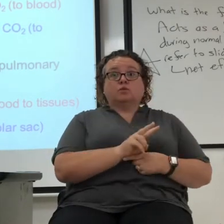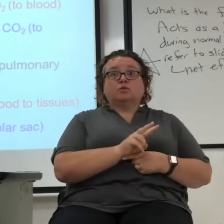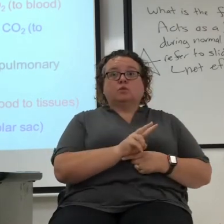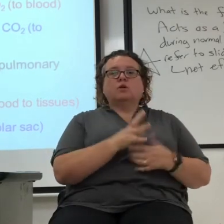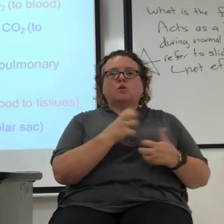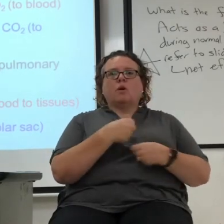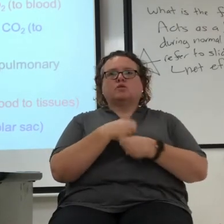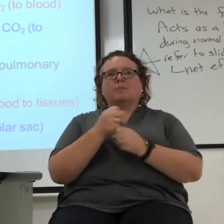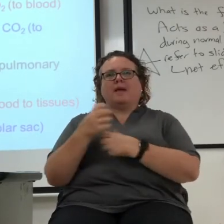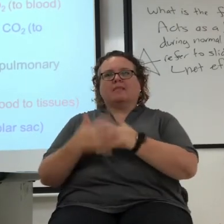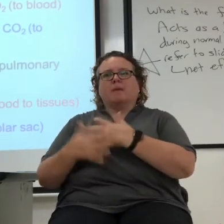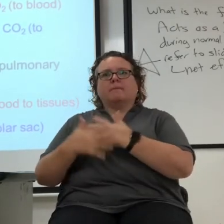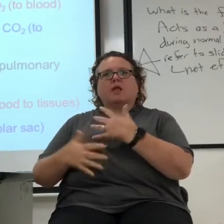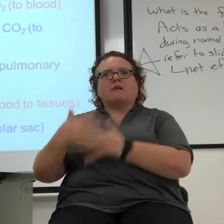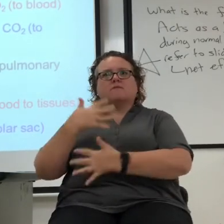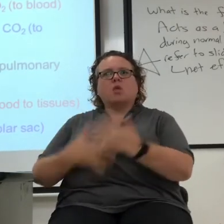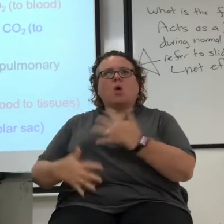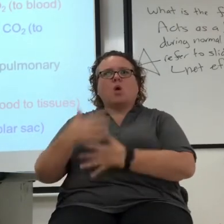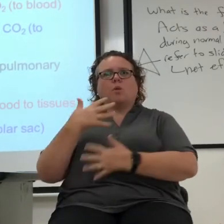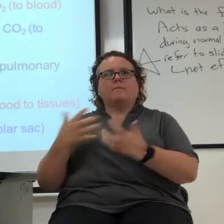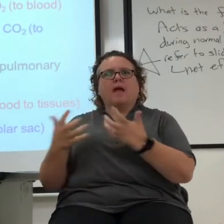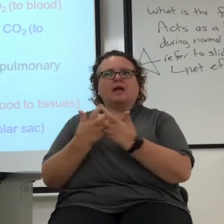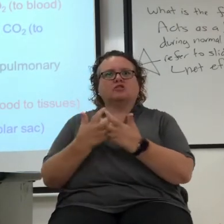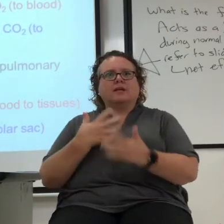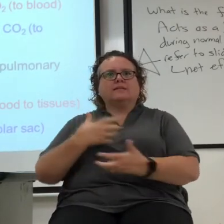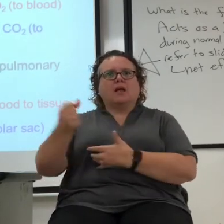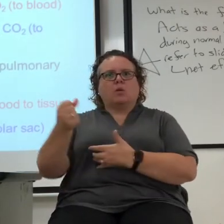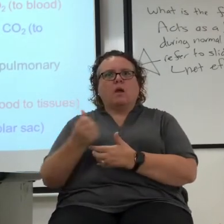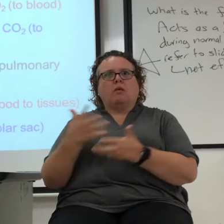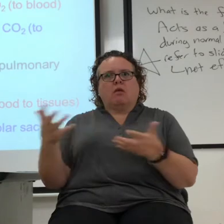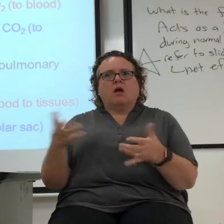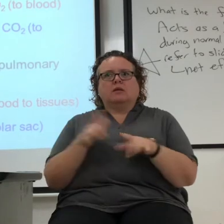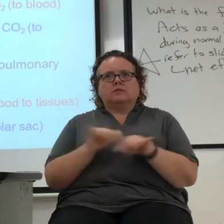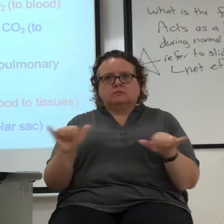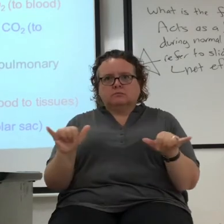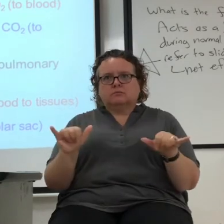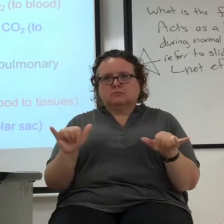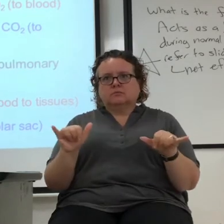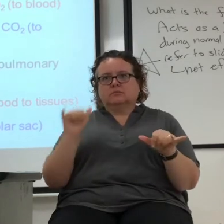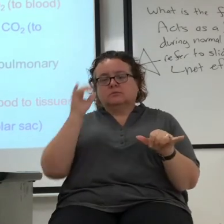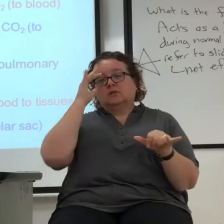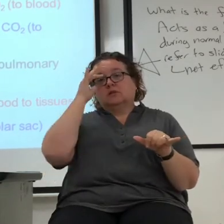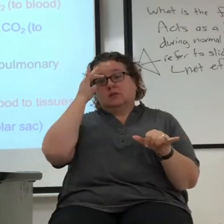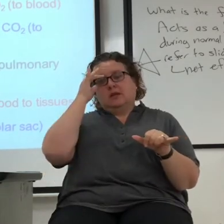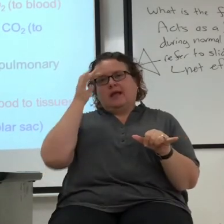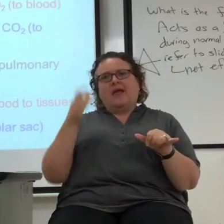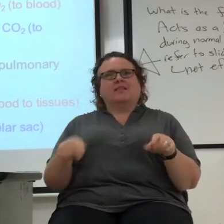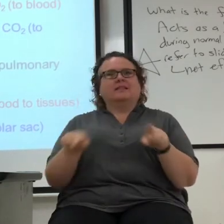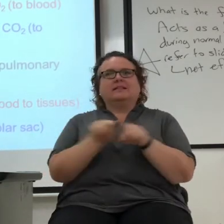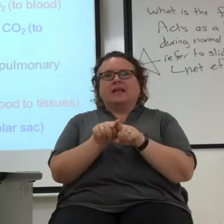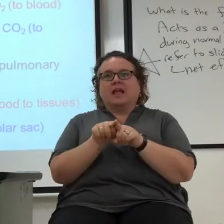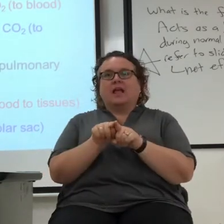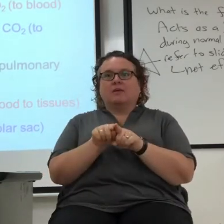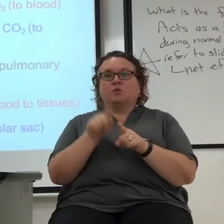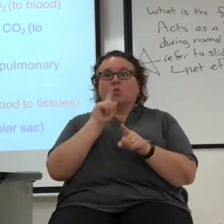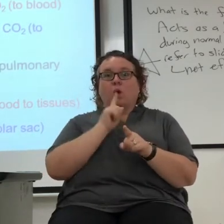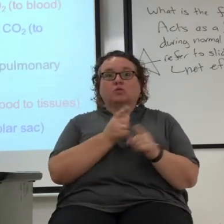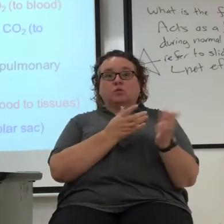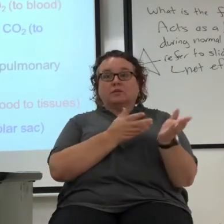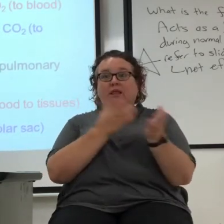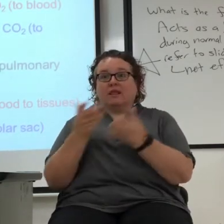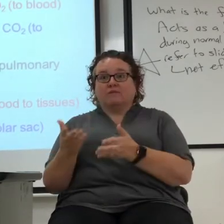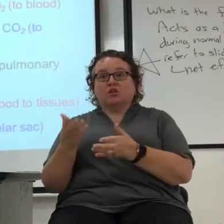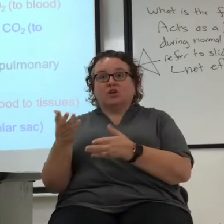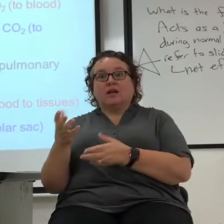want to make the blood flow match it and take lots away. And the same thing here. It's like you want to deliver the